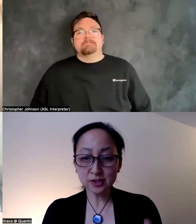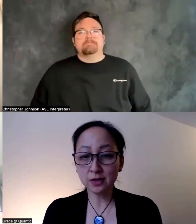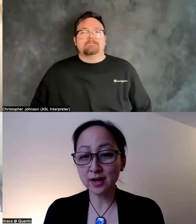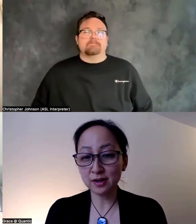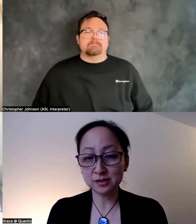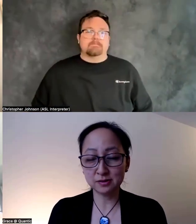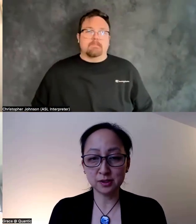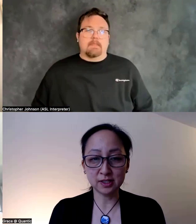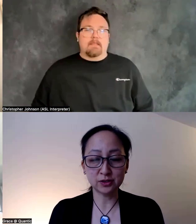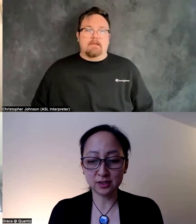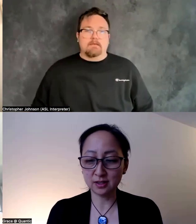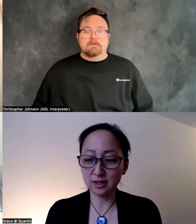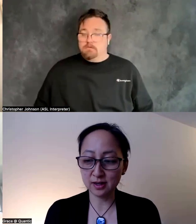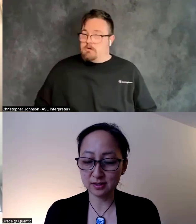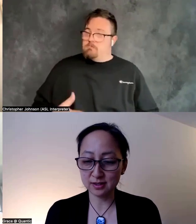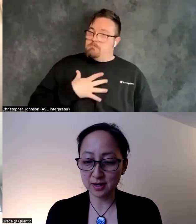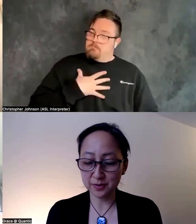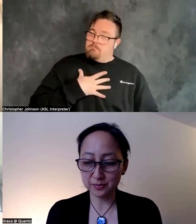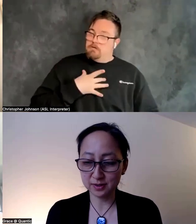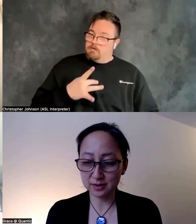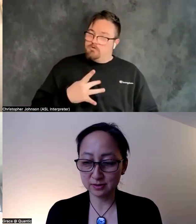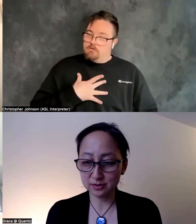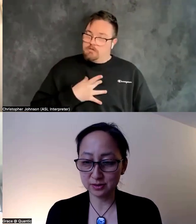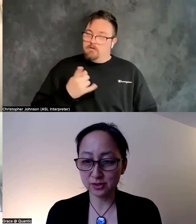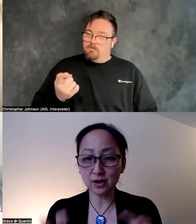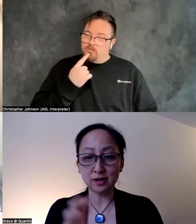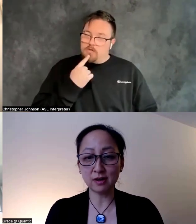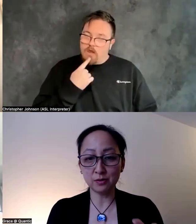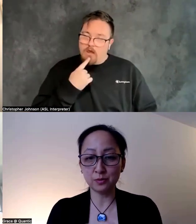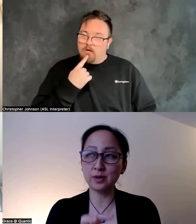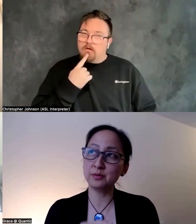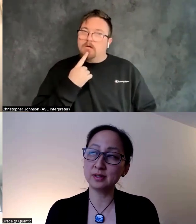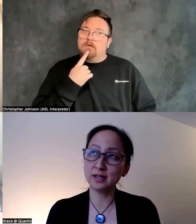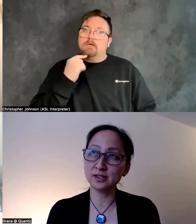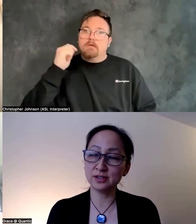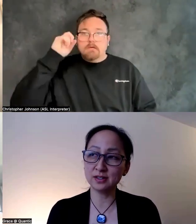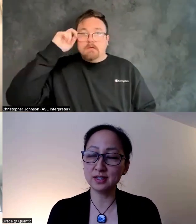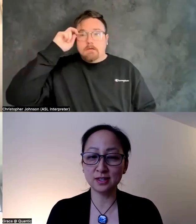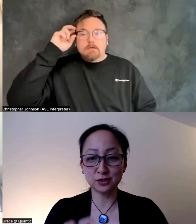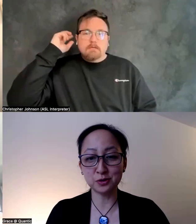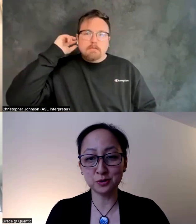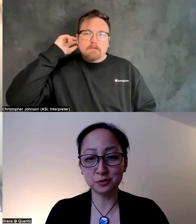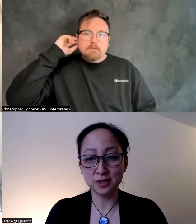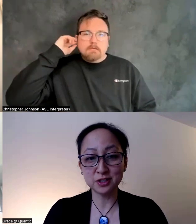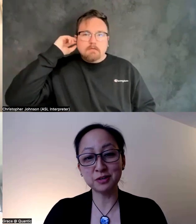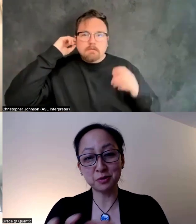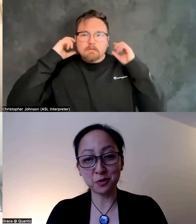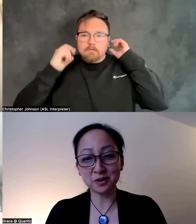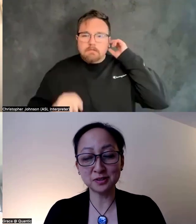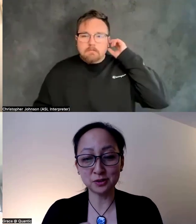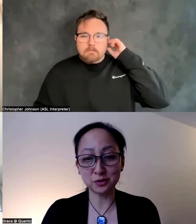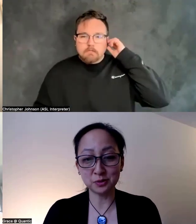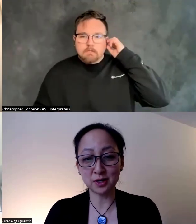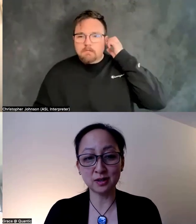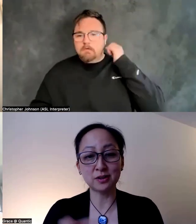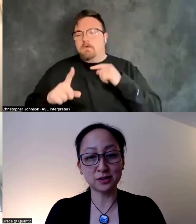What you just said right now is really interesting, that starting when I guess there's a need to shift the